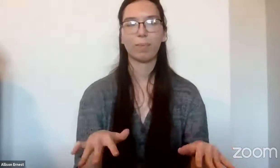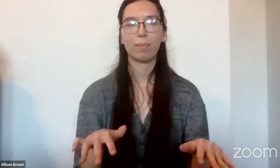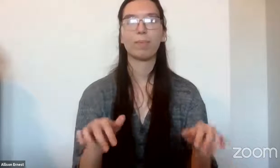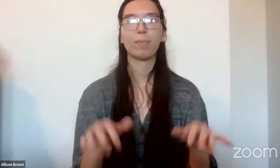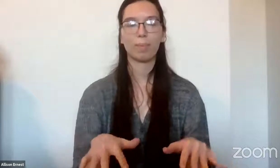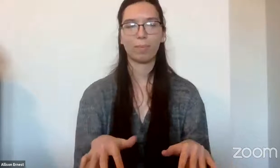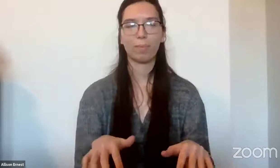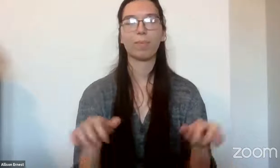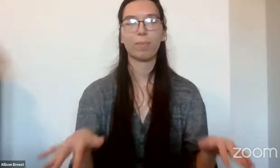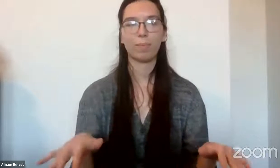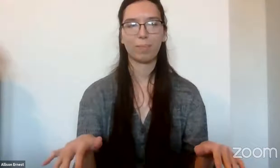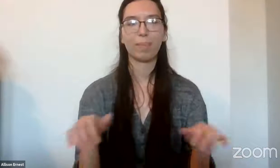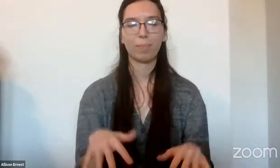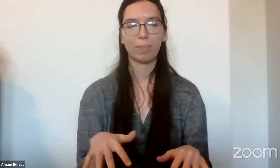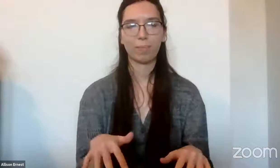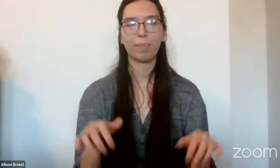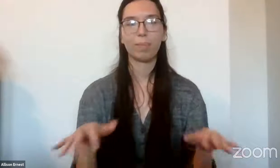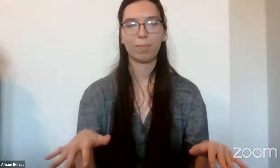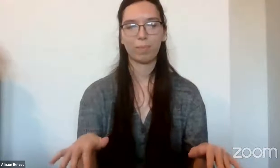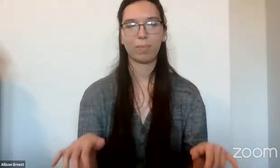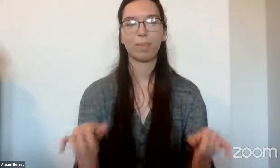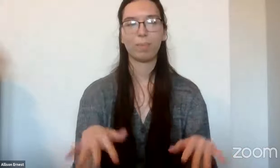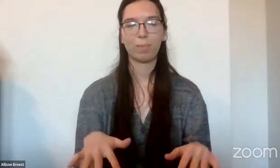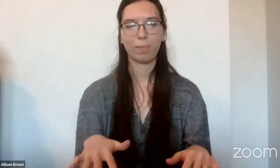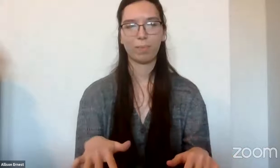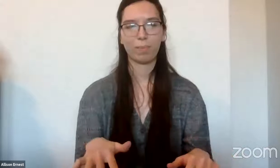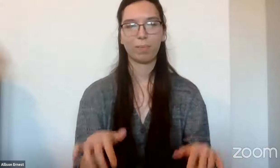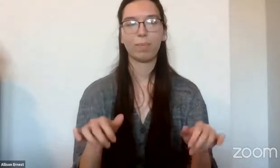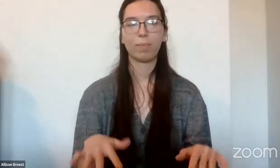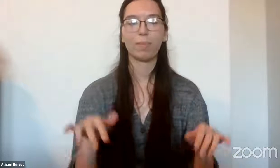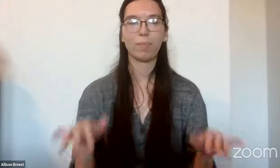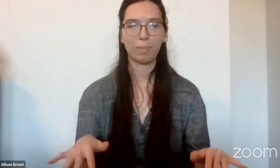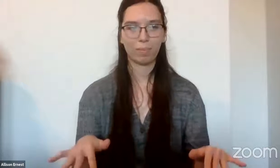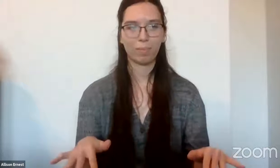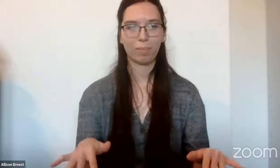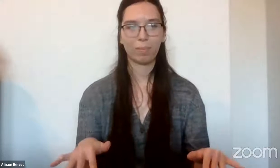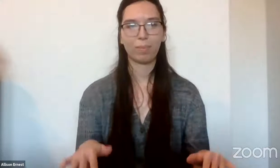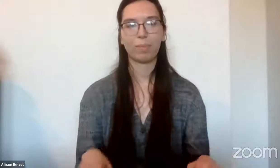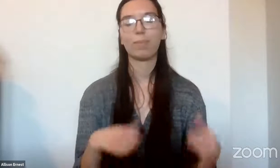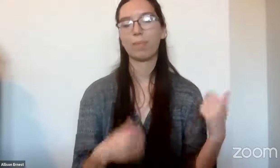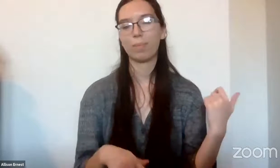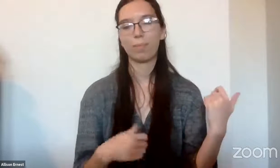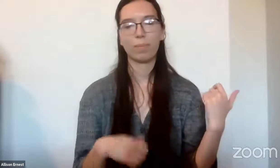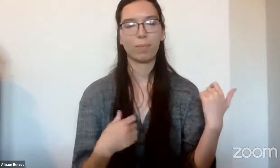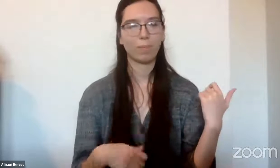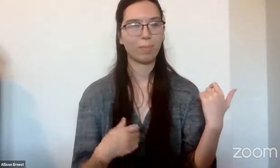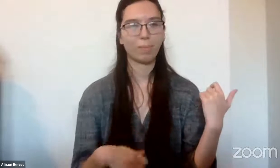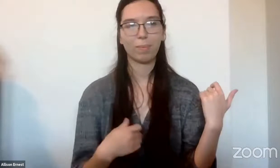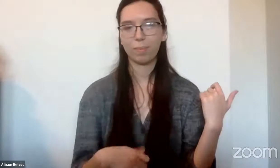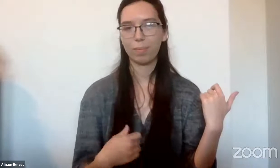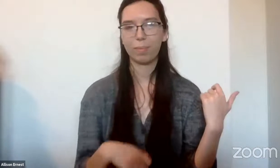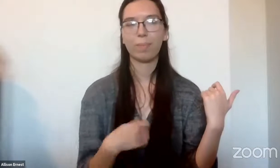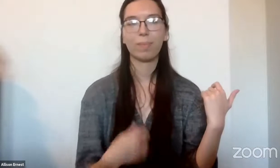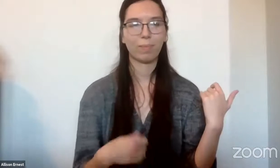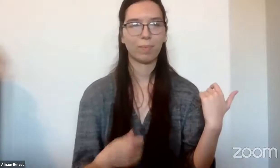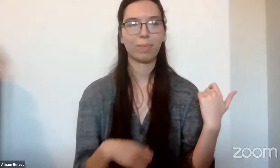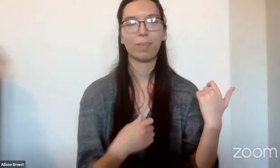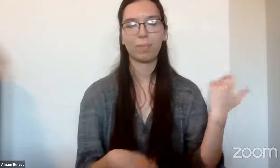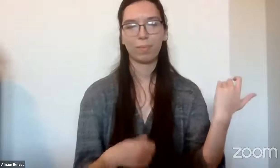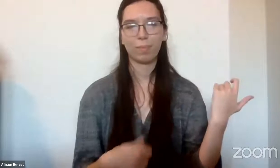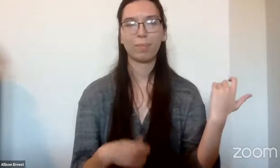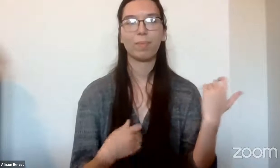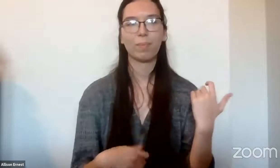Thank you, Jody. That was fantastic. What a great start. All right, next up, A Tiny Thing